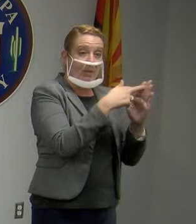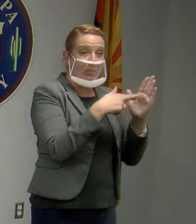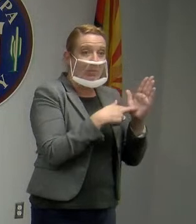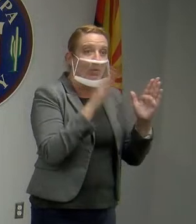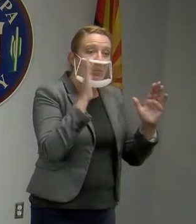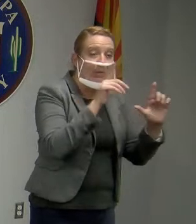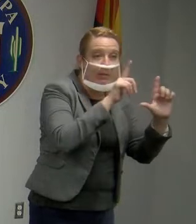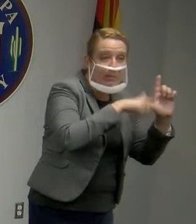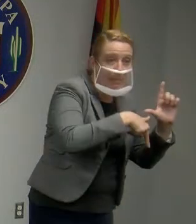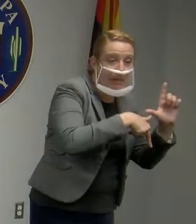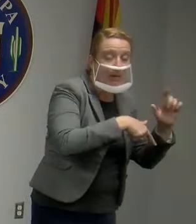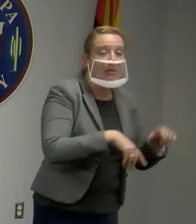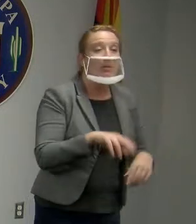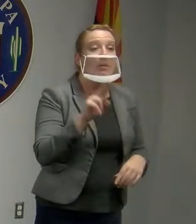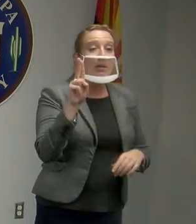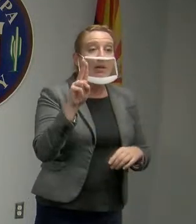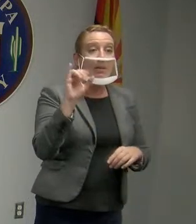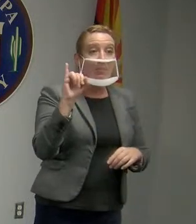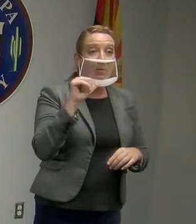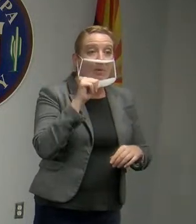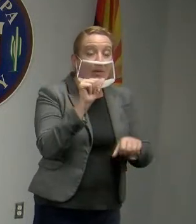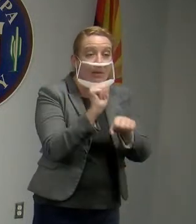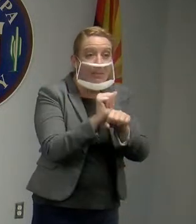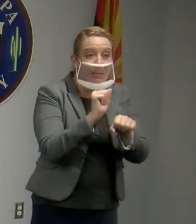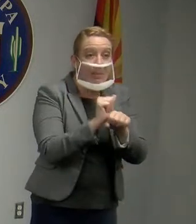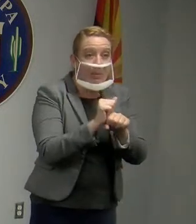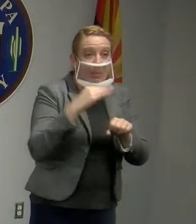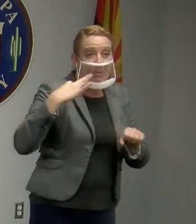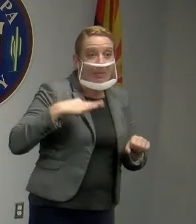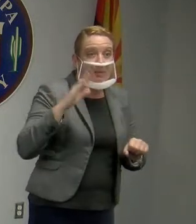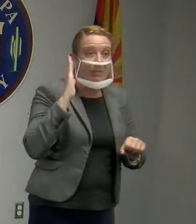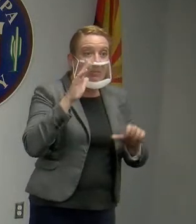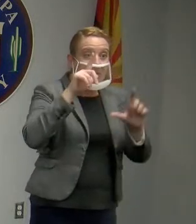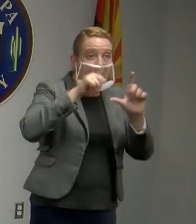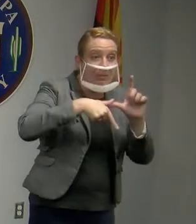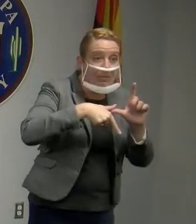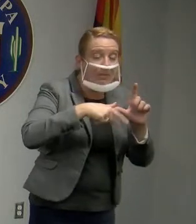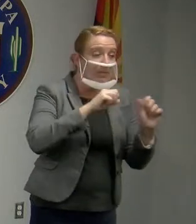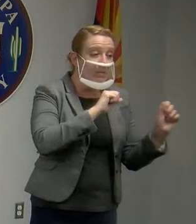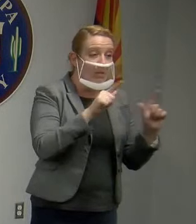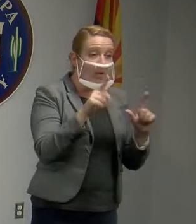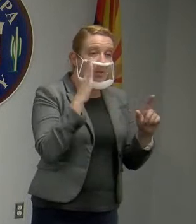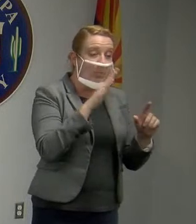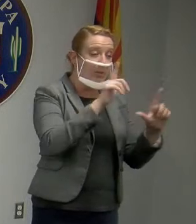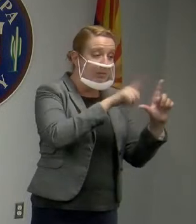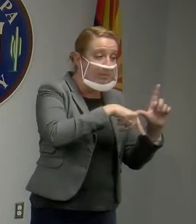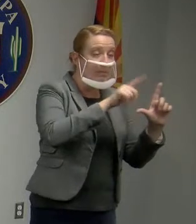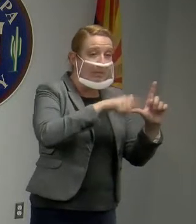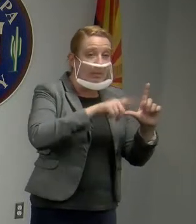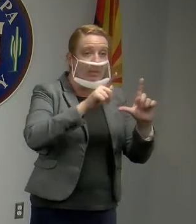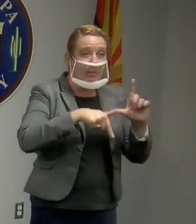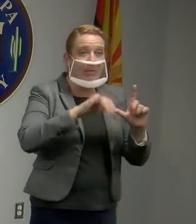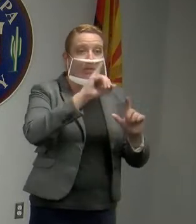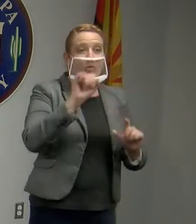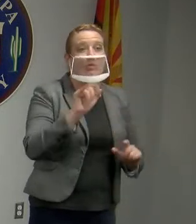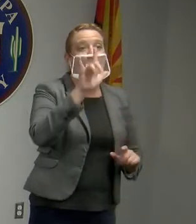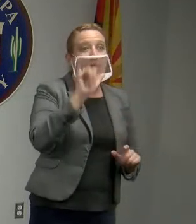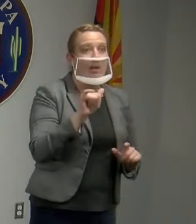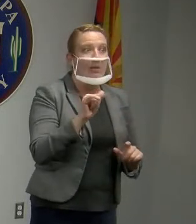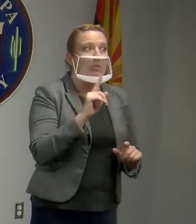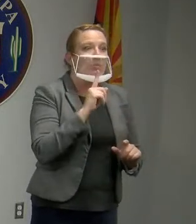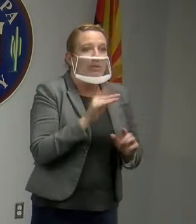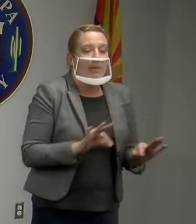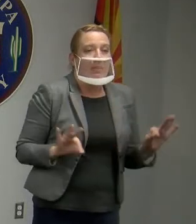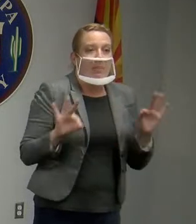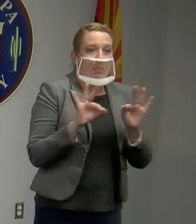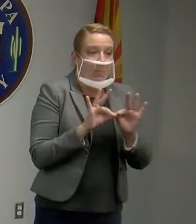unemployment insurance benefits, all hitting at the end of July. It was really important for us in an incredibly short period of time to bring up a program